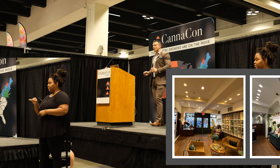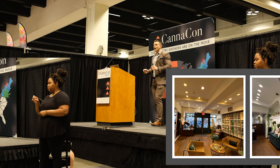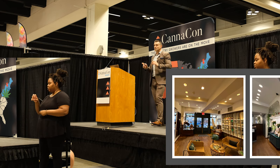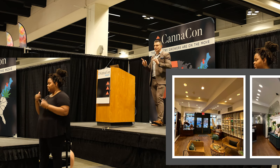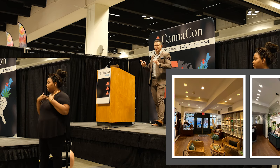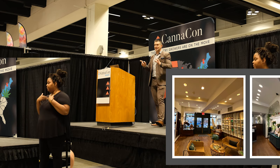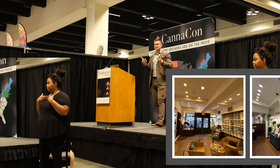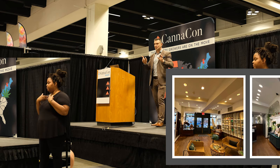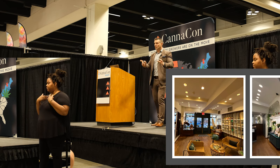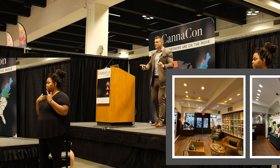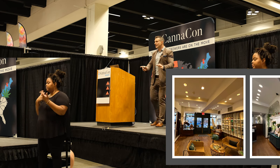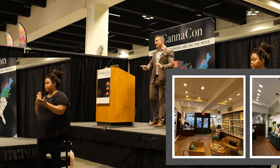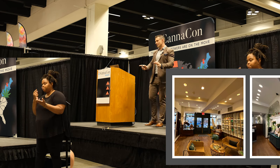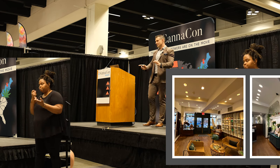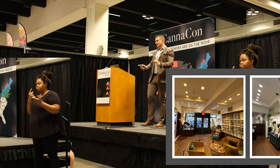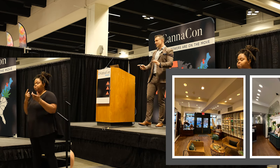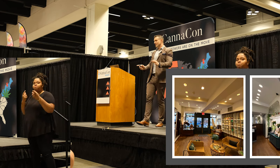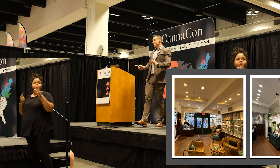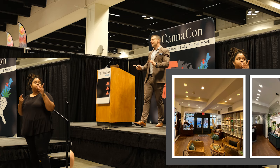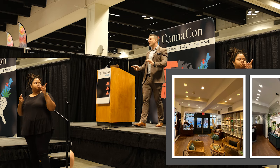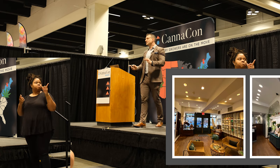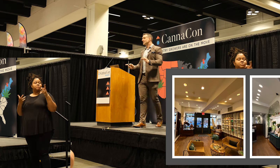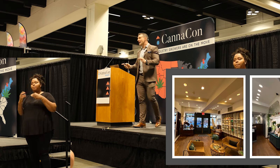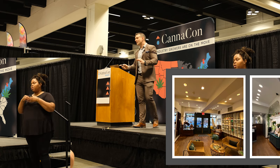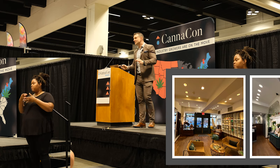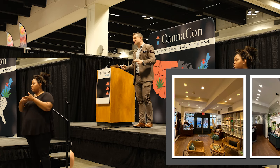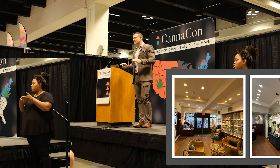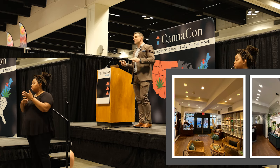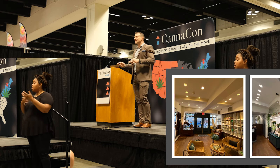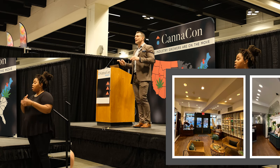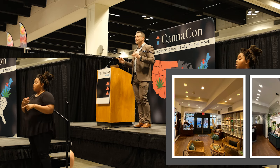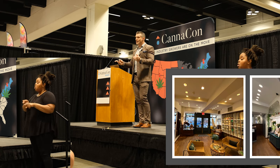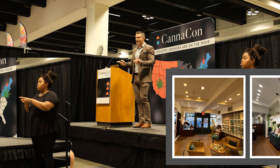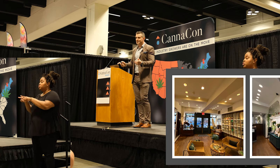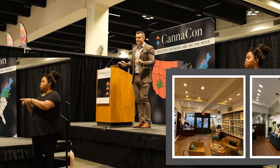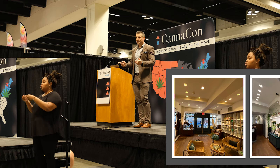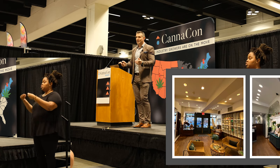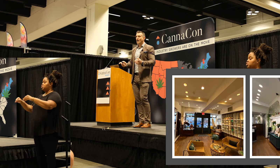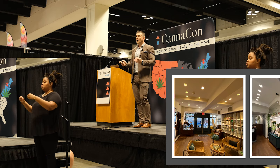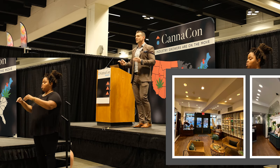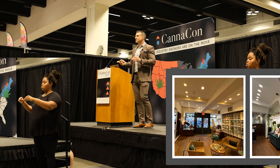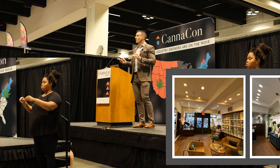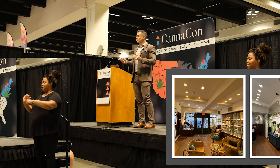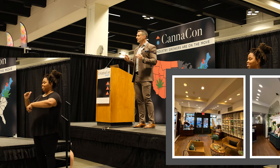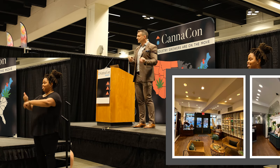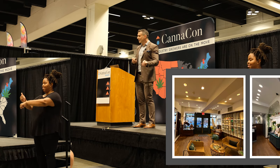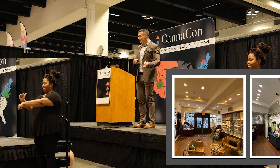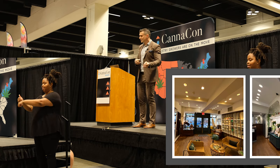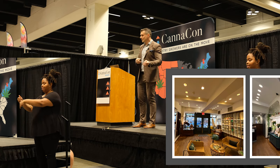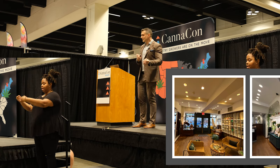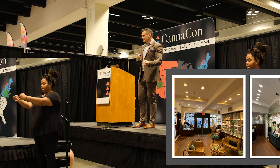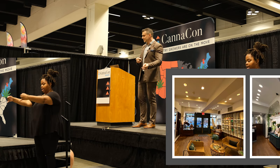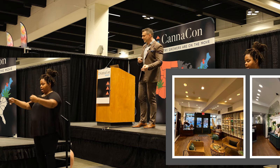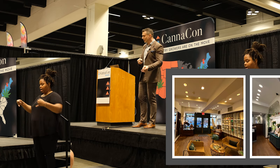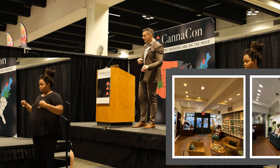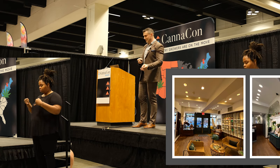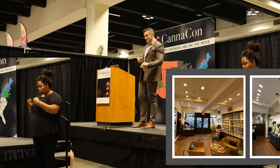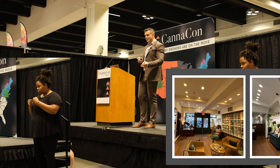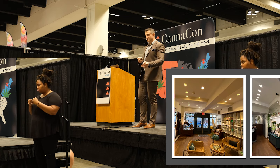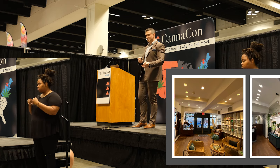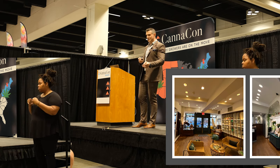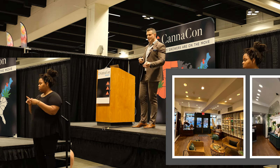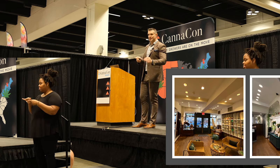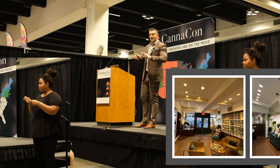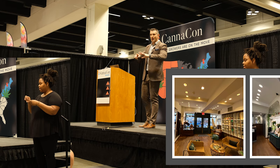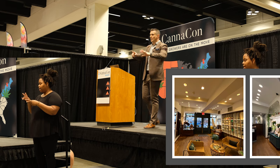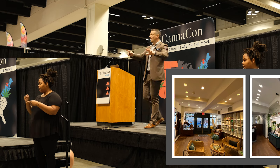So a look at store layout can actually have a significant impact on the total build cost from a physical security